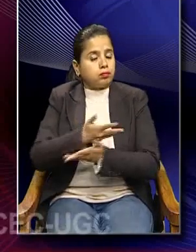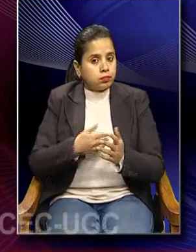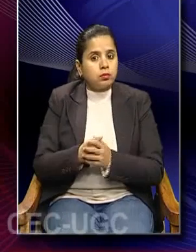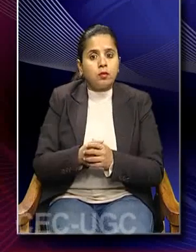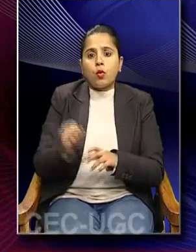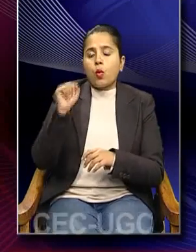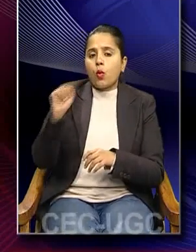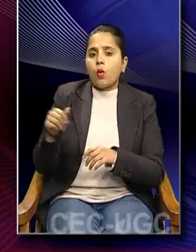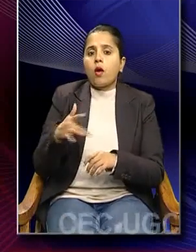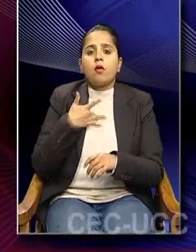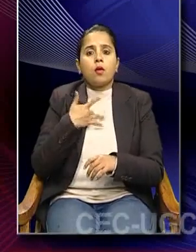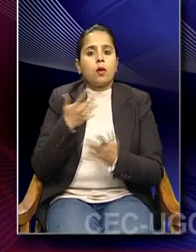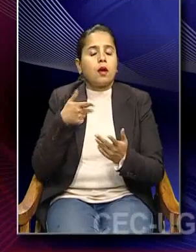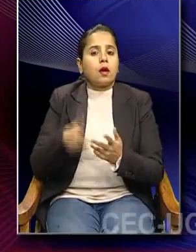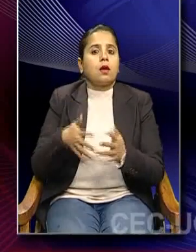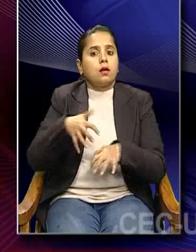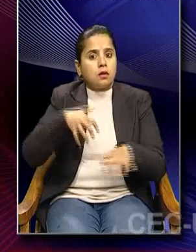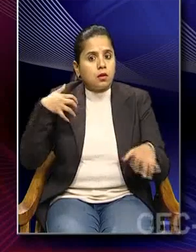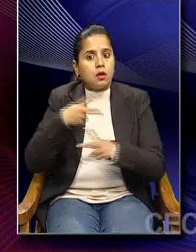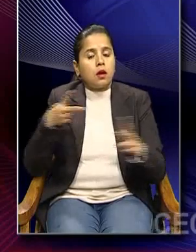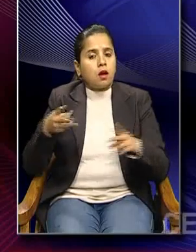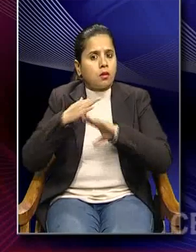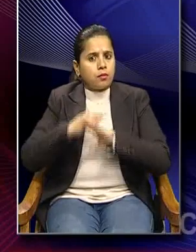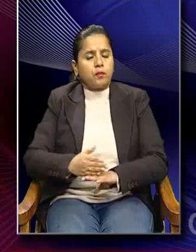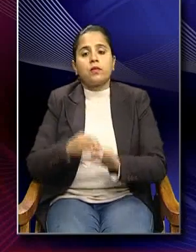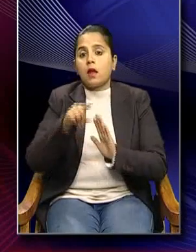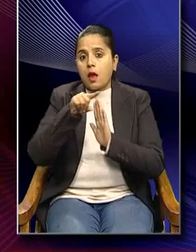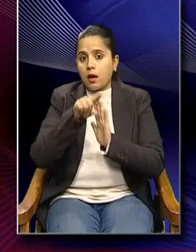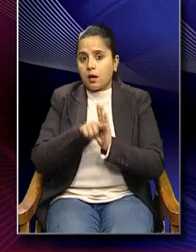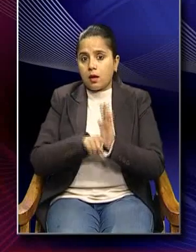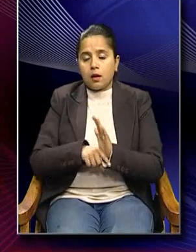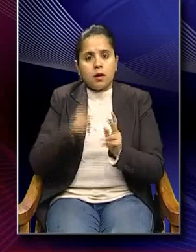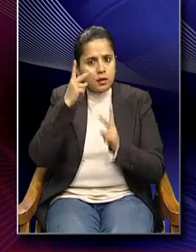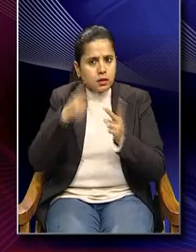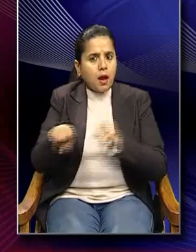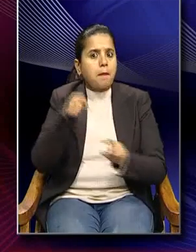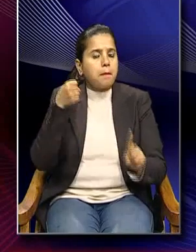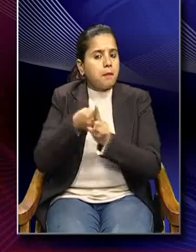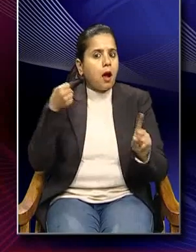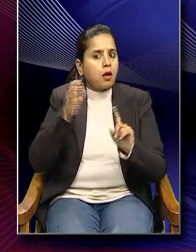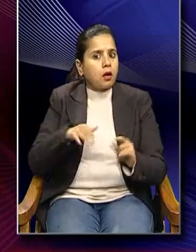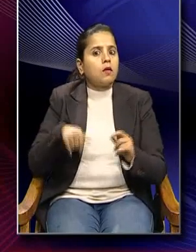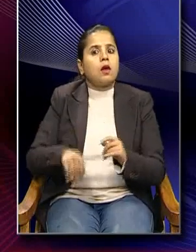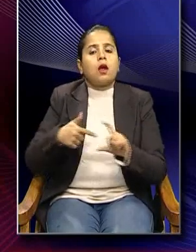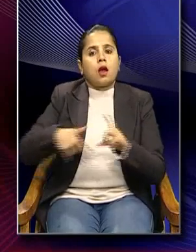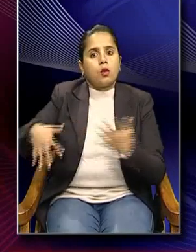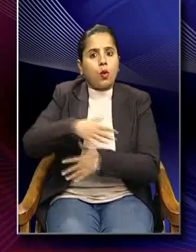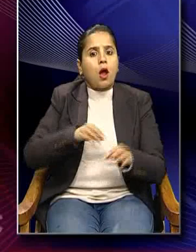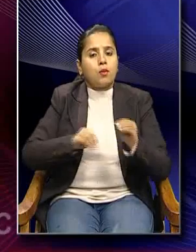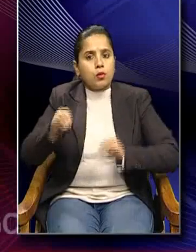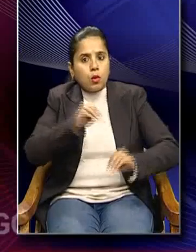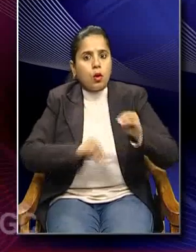His nature and wildlife preservation ethics profoundly impacted the environmental movement across the